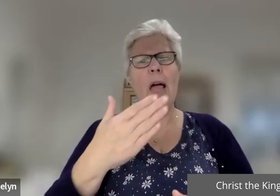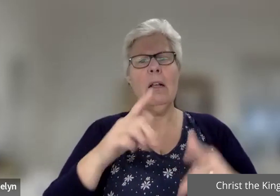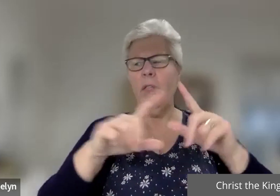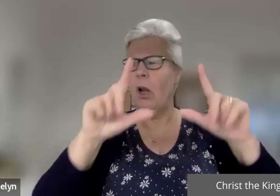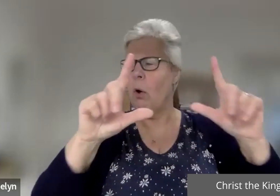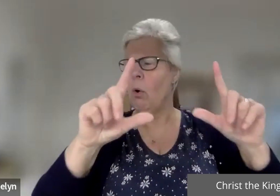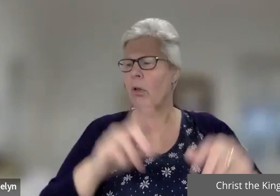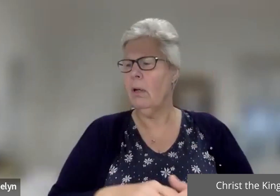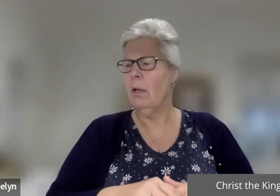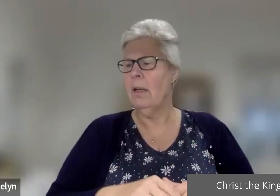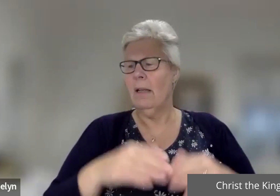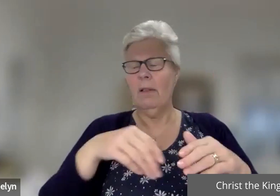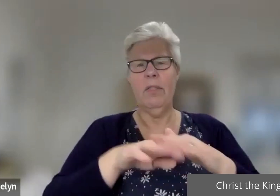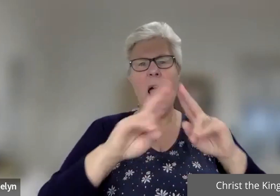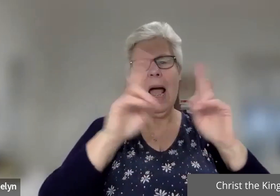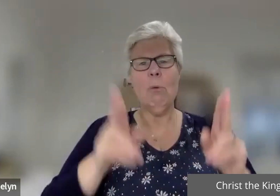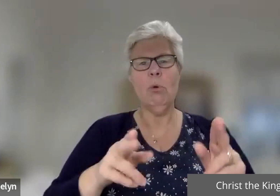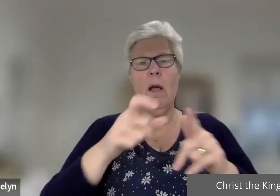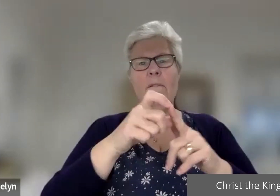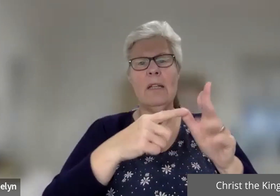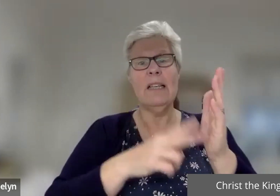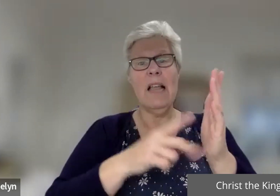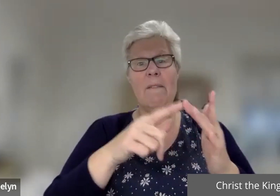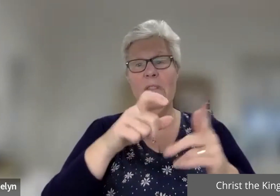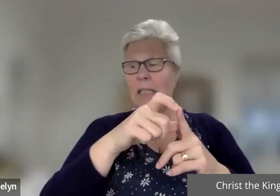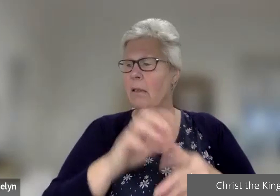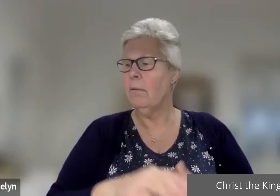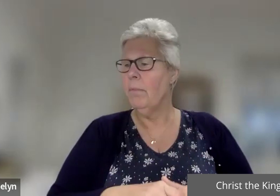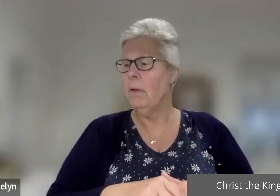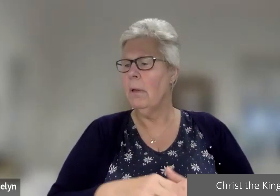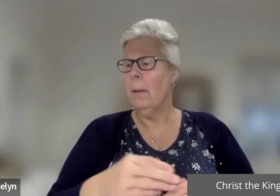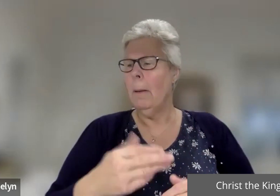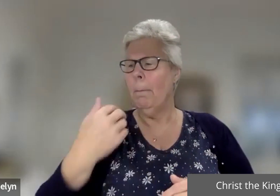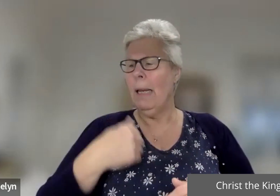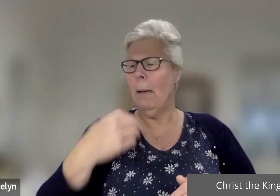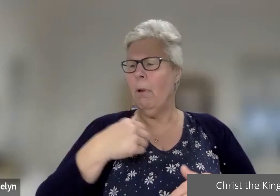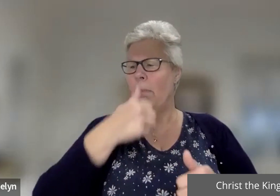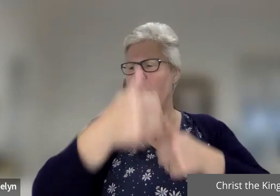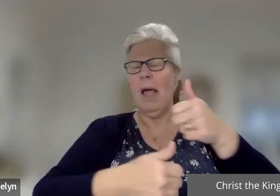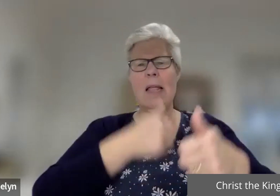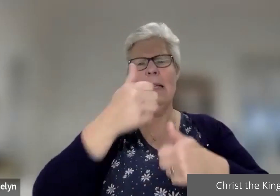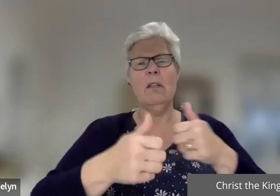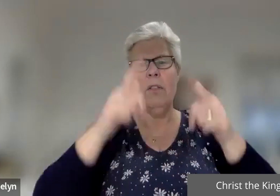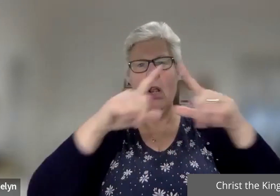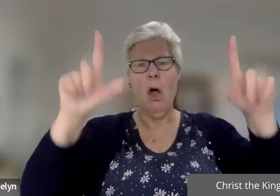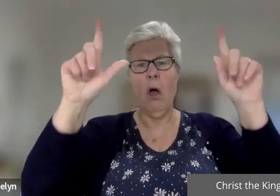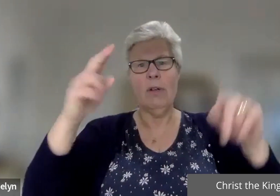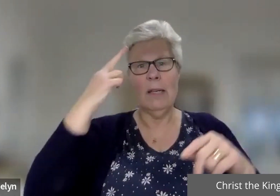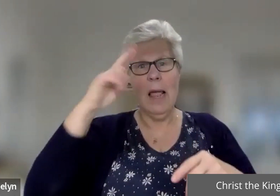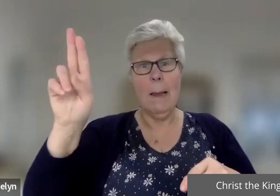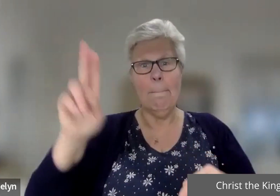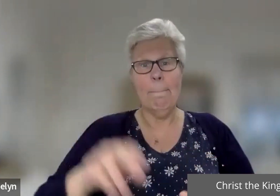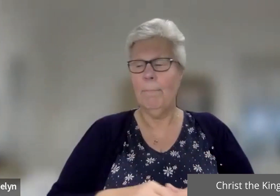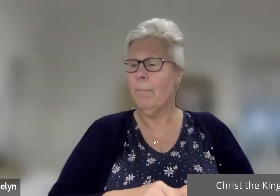to thank the Lord in the house of David. People praise the